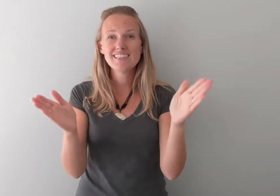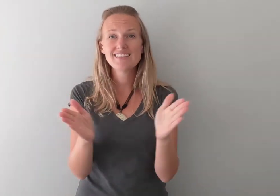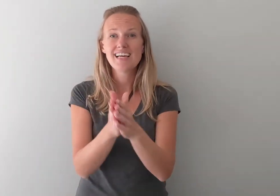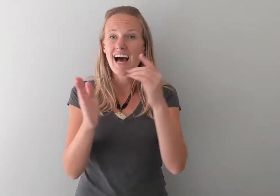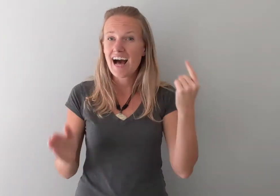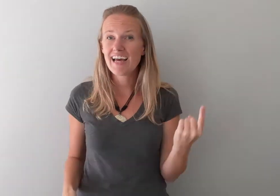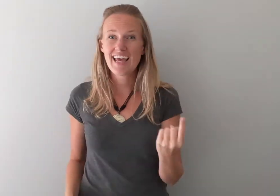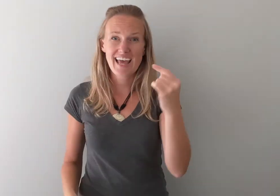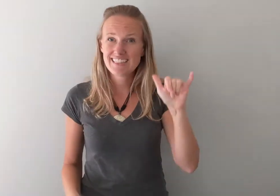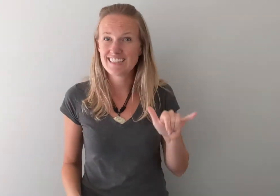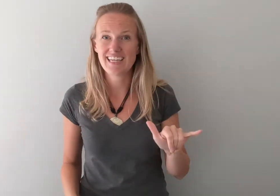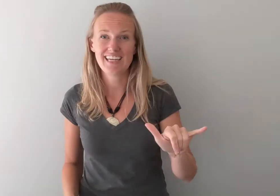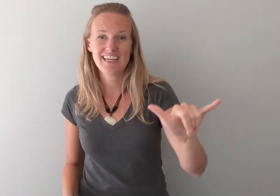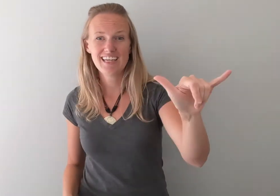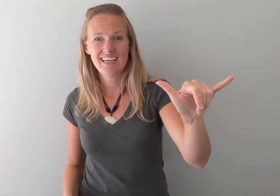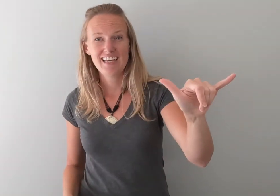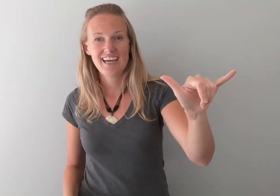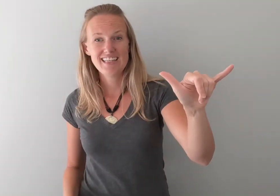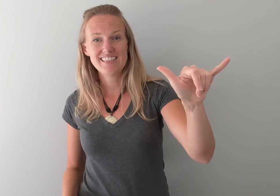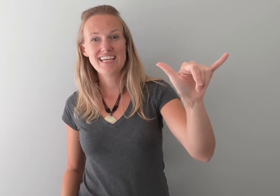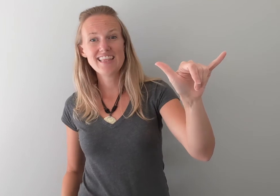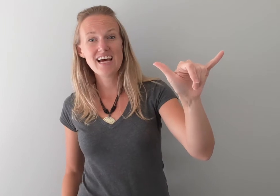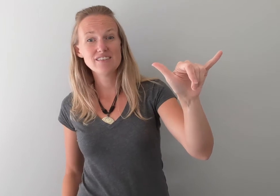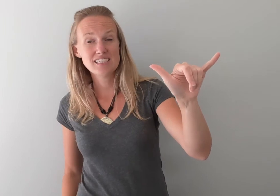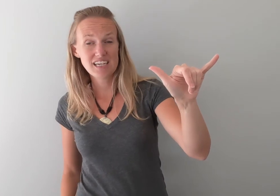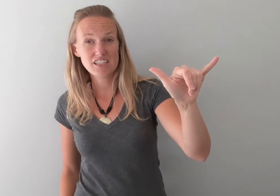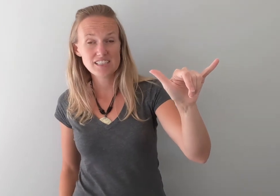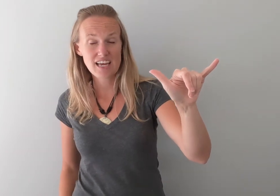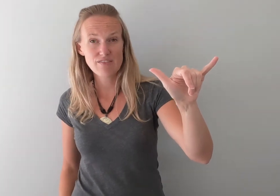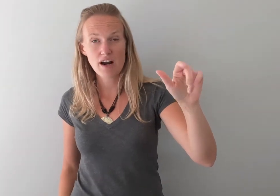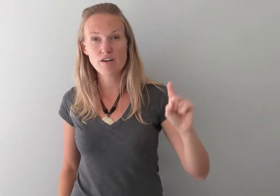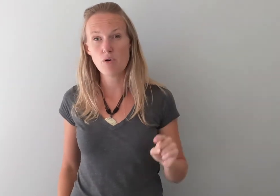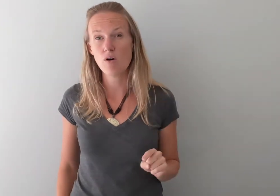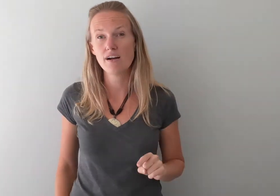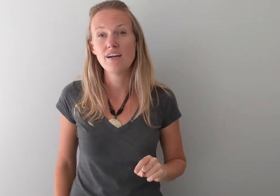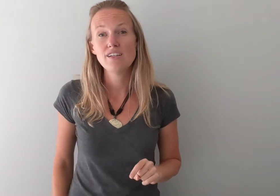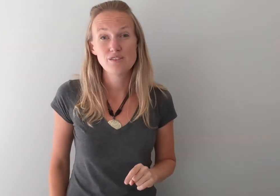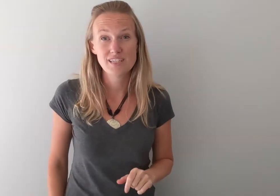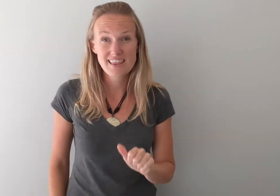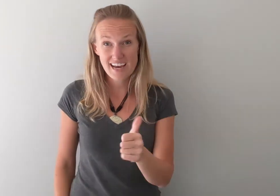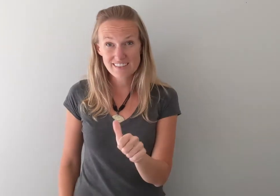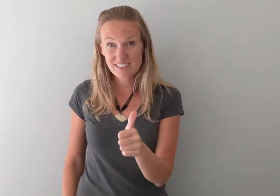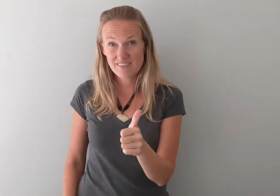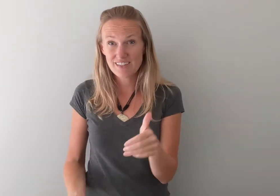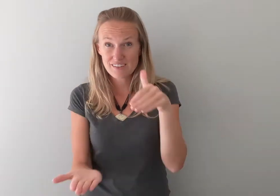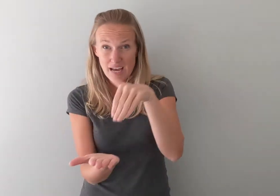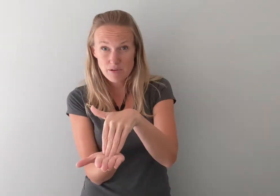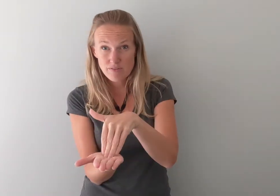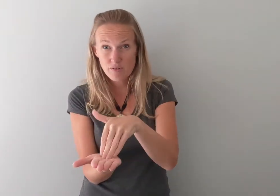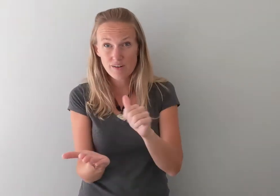praise unending, and then 10,000 years and forevermore. So 10,000, we learned that before,